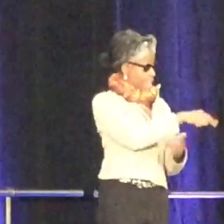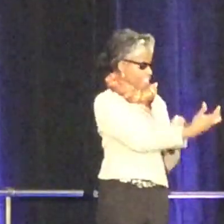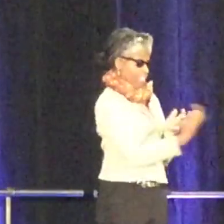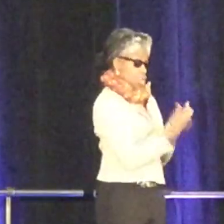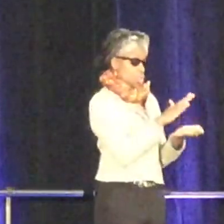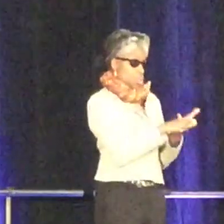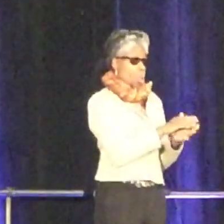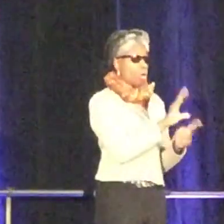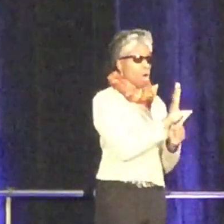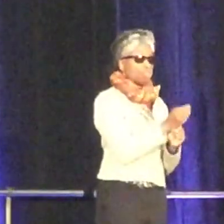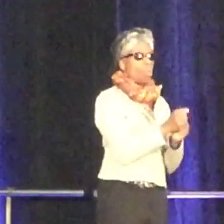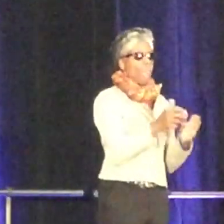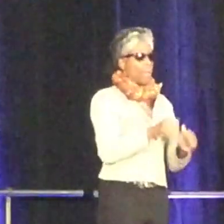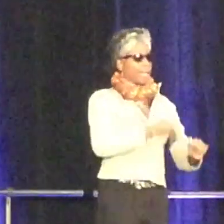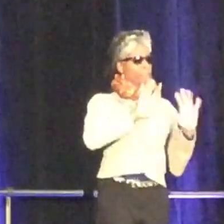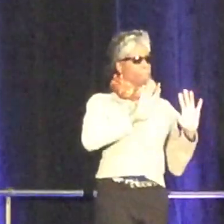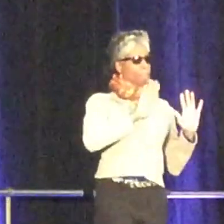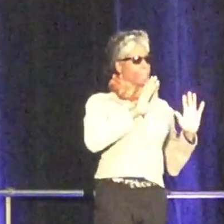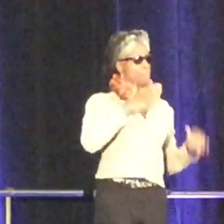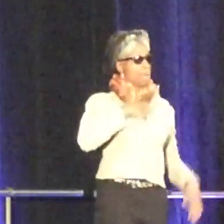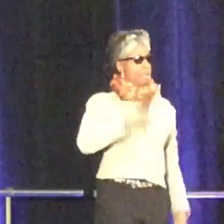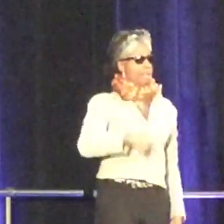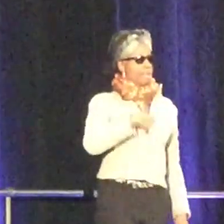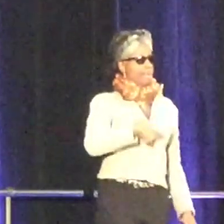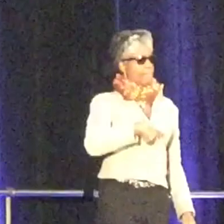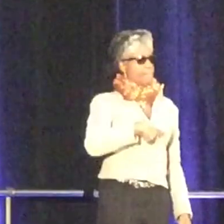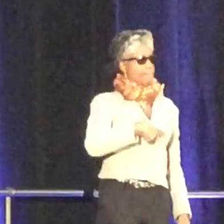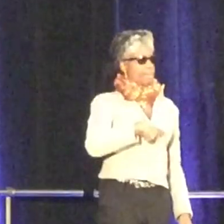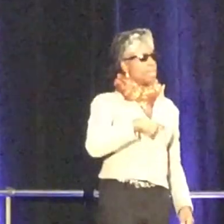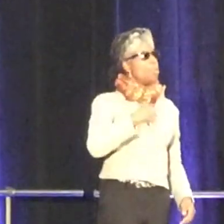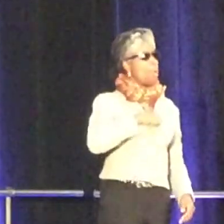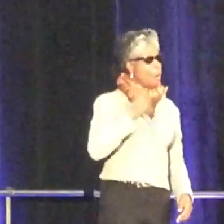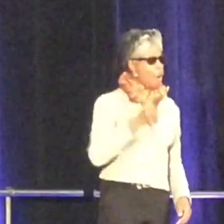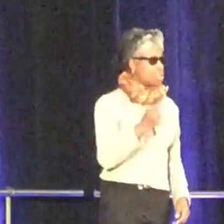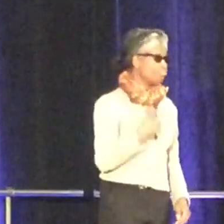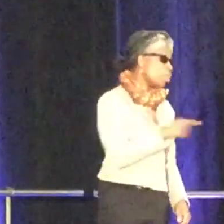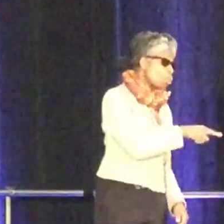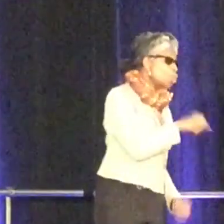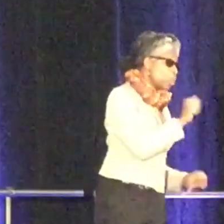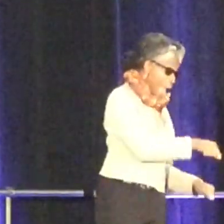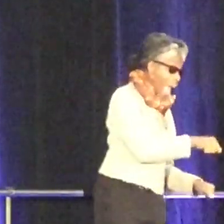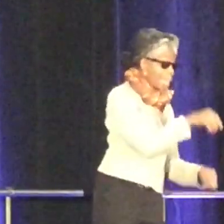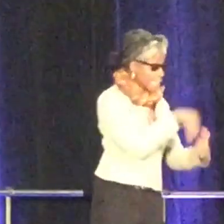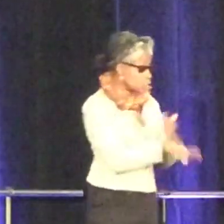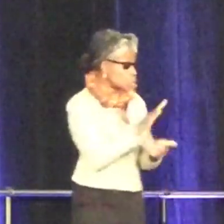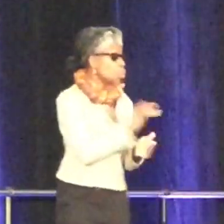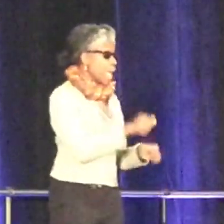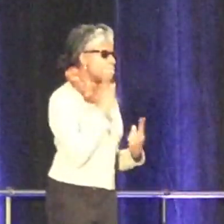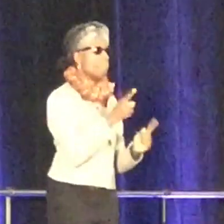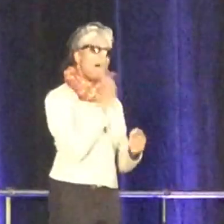without giving up who they are? No child should have to give up who they are to be successful in the Halifax